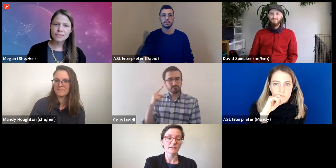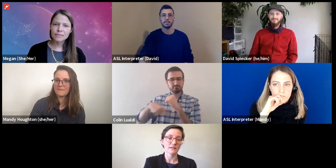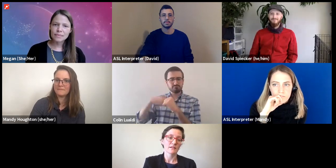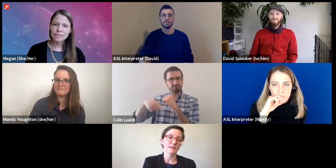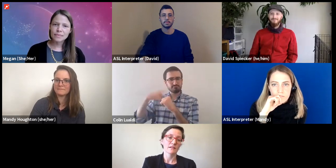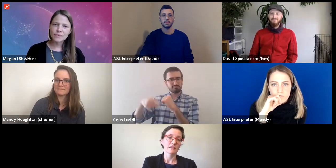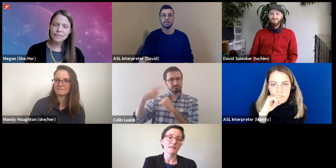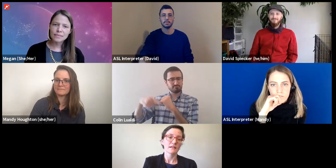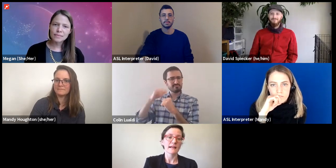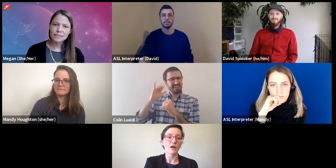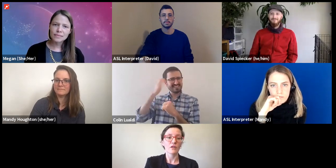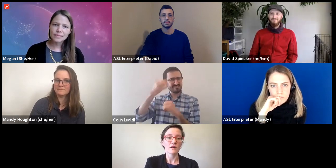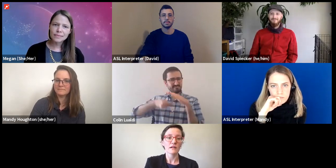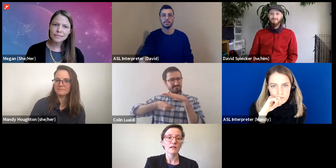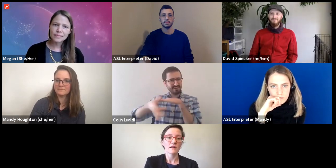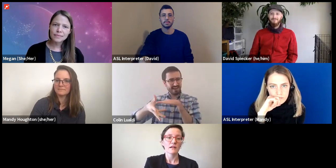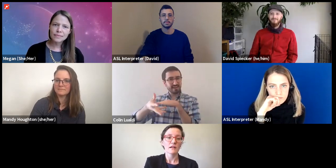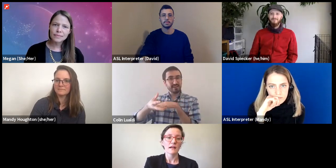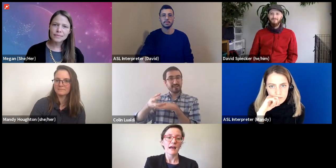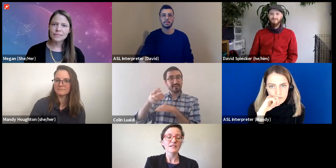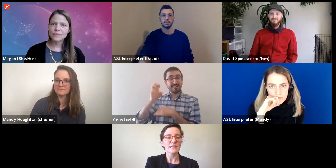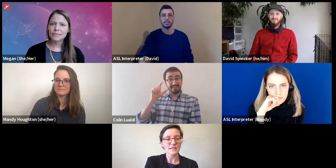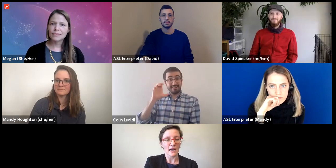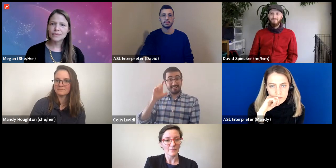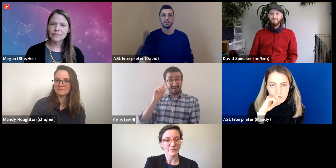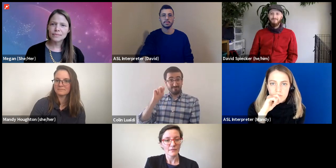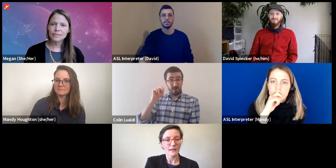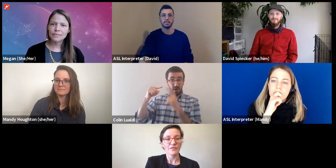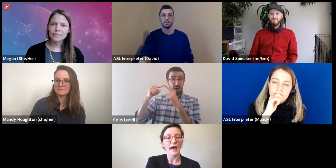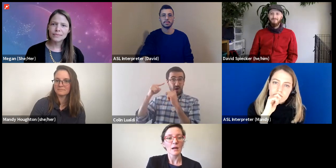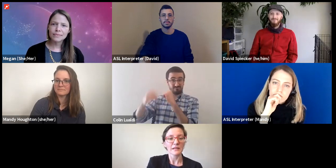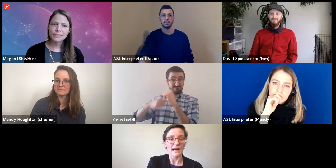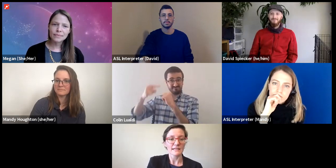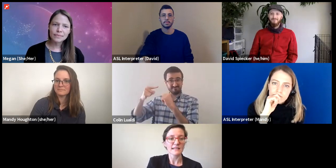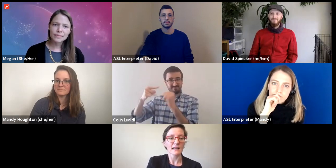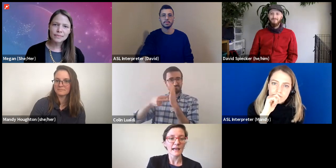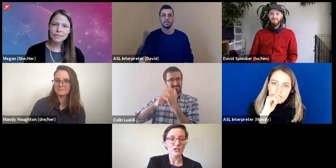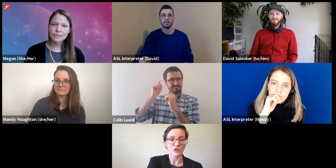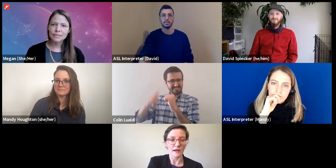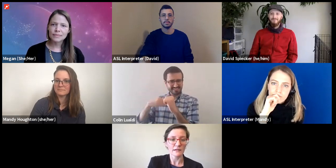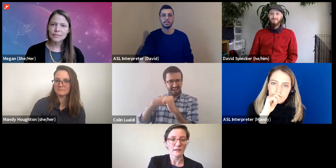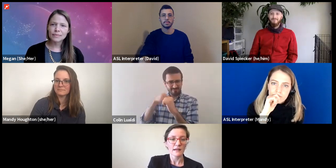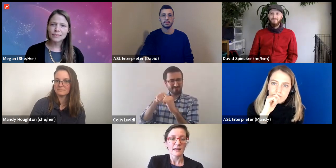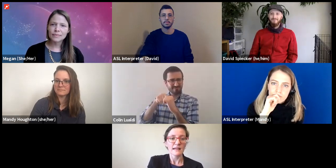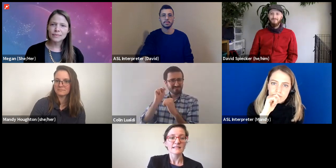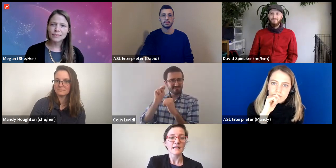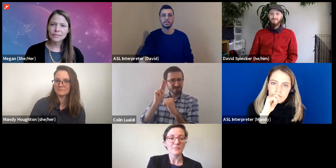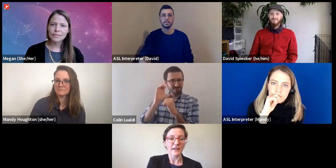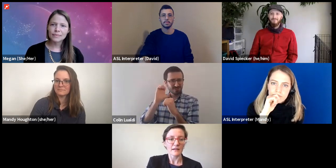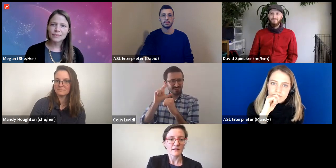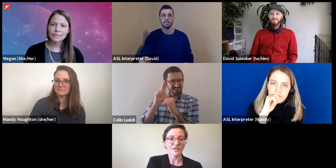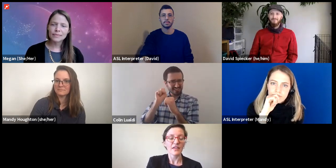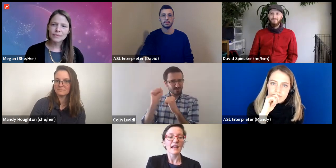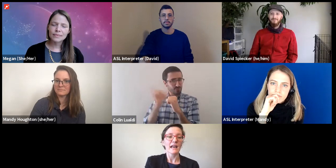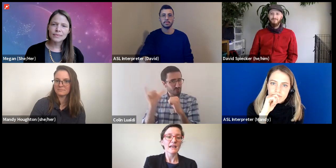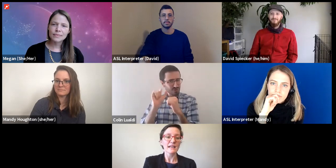fist. Now, at the same time, that applies that electron is